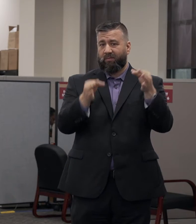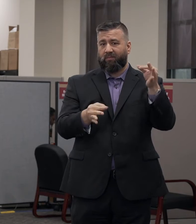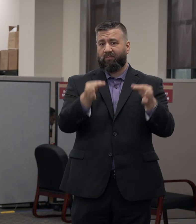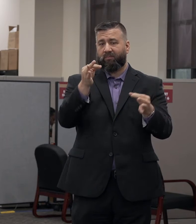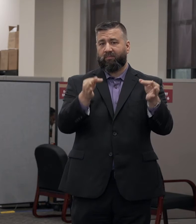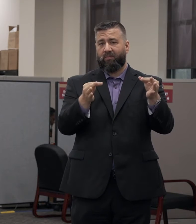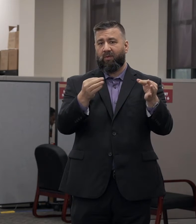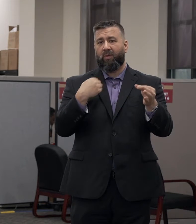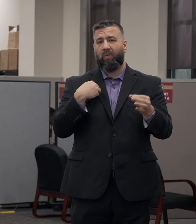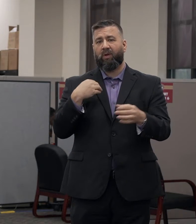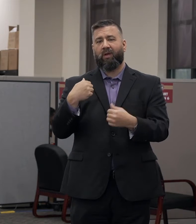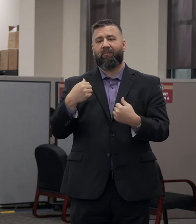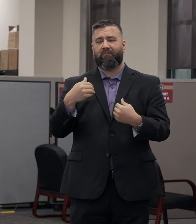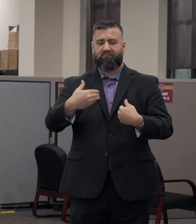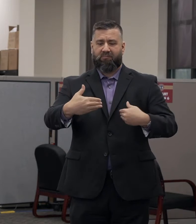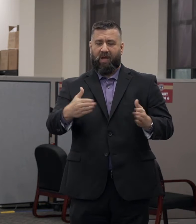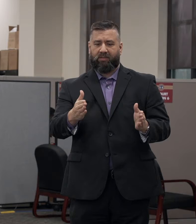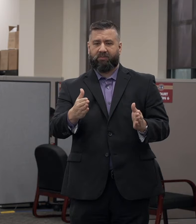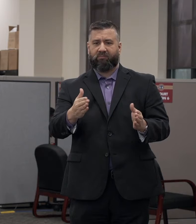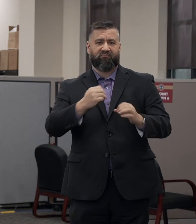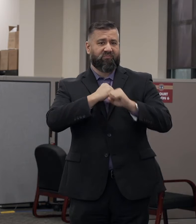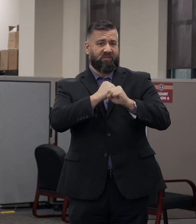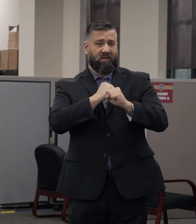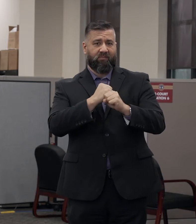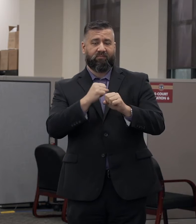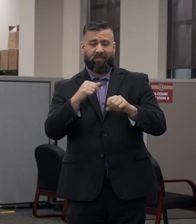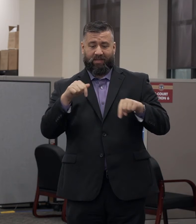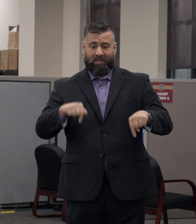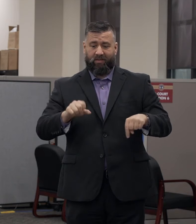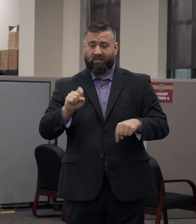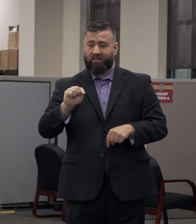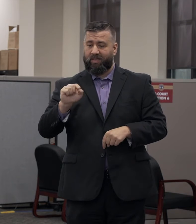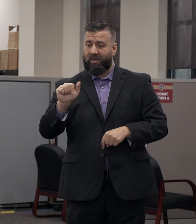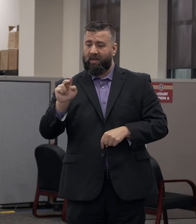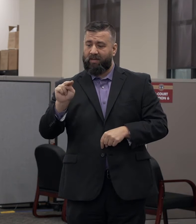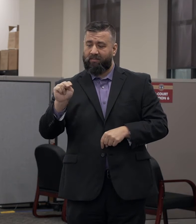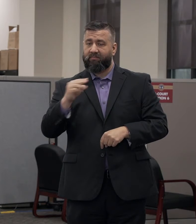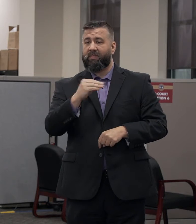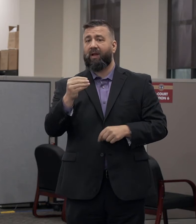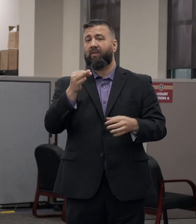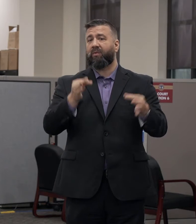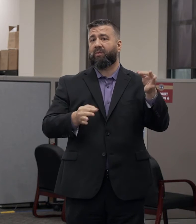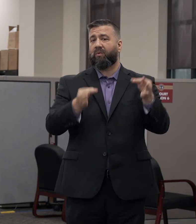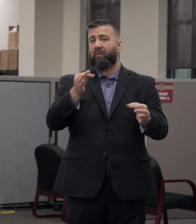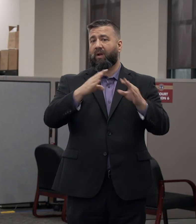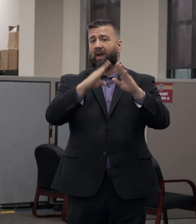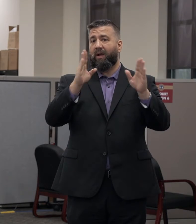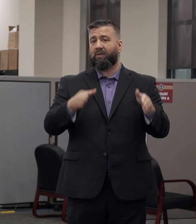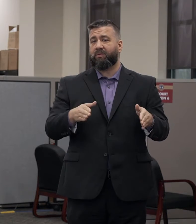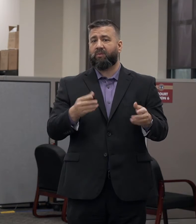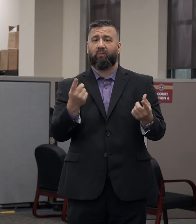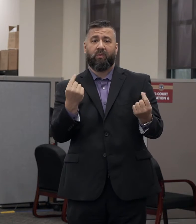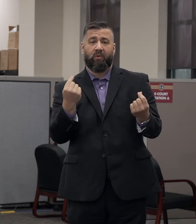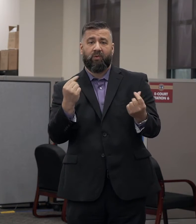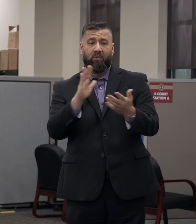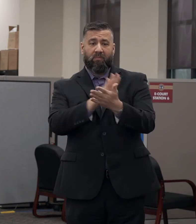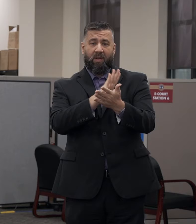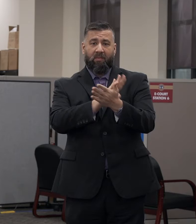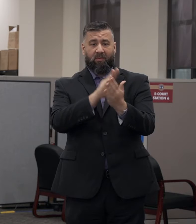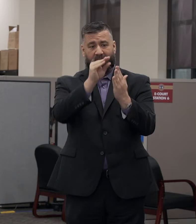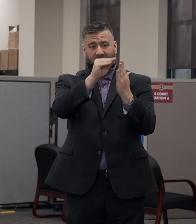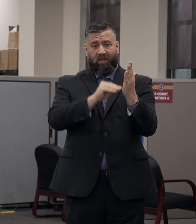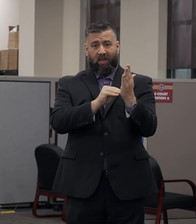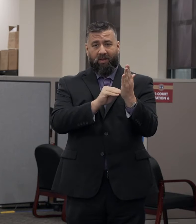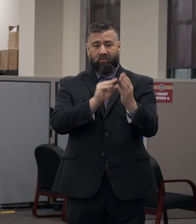drop boxes available here in St. Anne as well as at the courthouse, where paperwork can be filed to get to